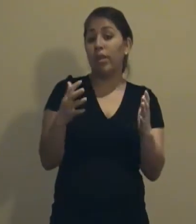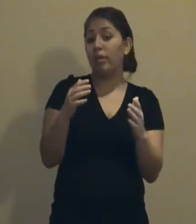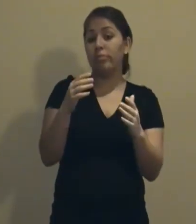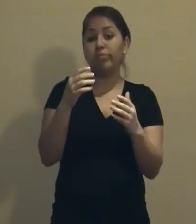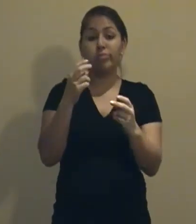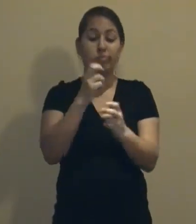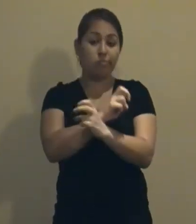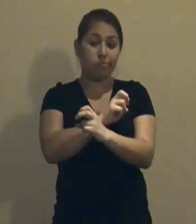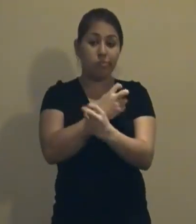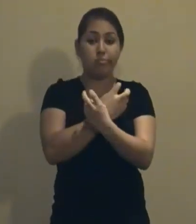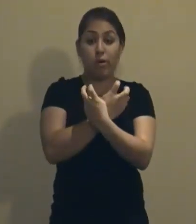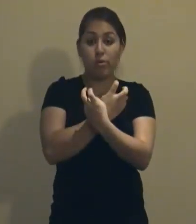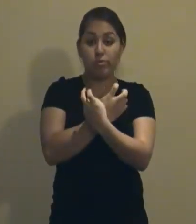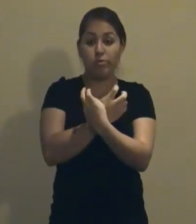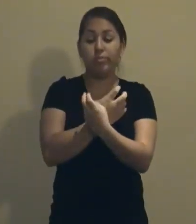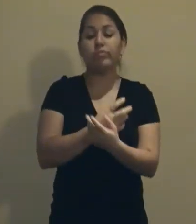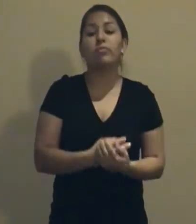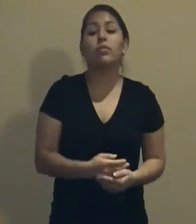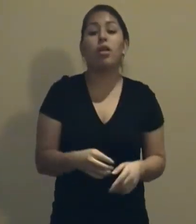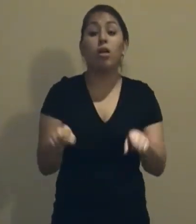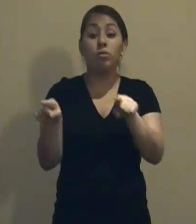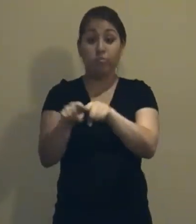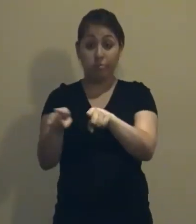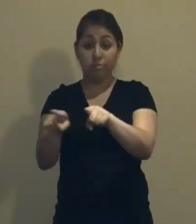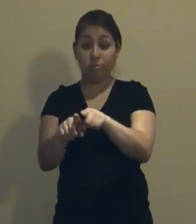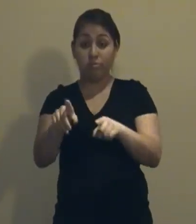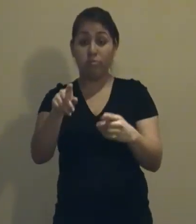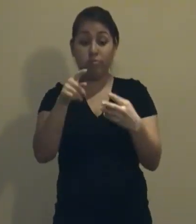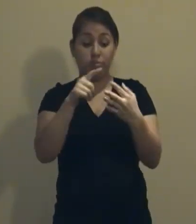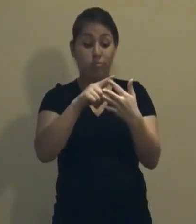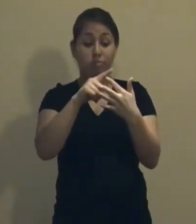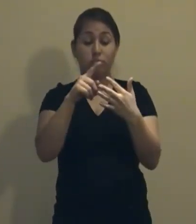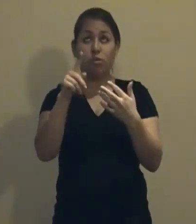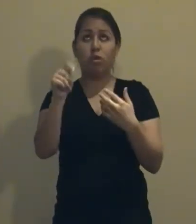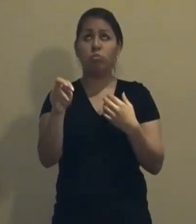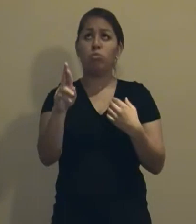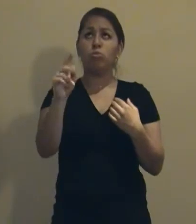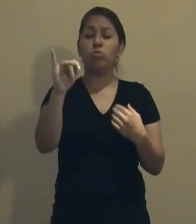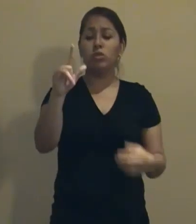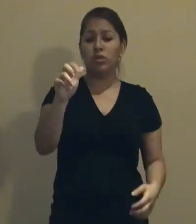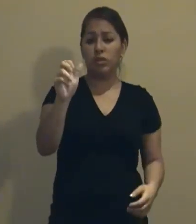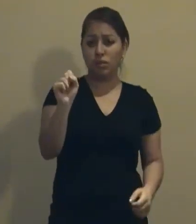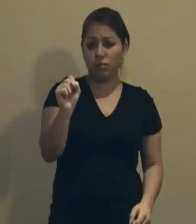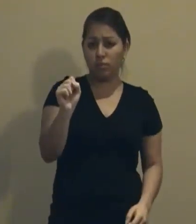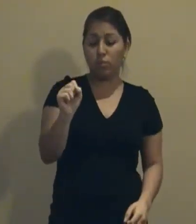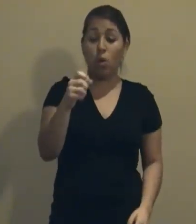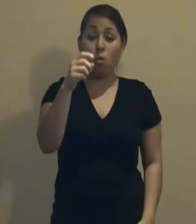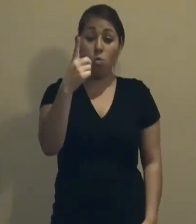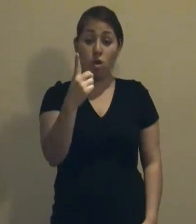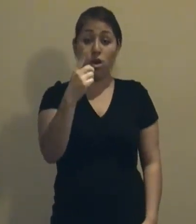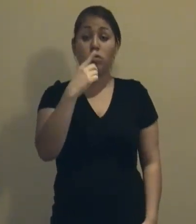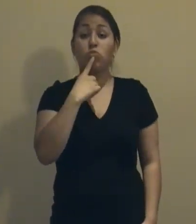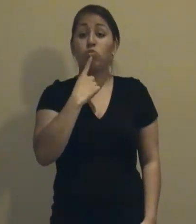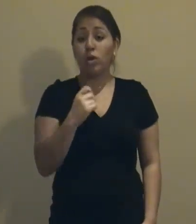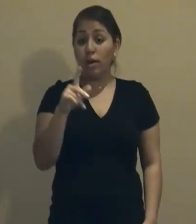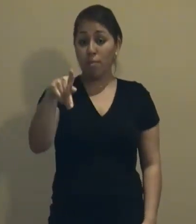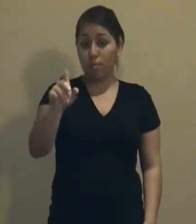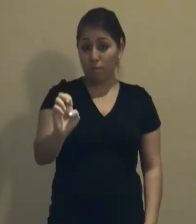some flour tortillas, salsa, 1 green pepper, 1 red pepper, and an onion.